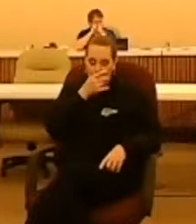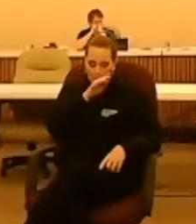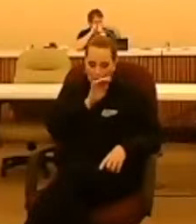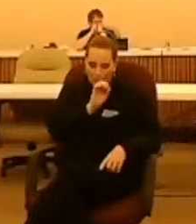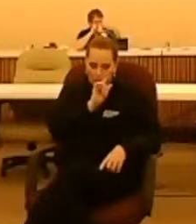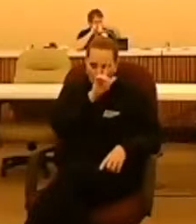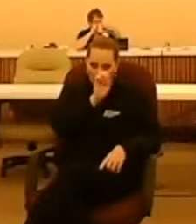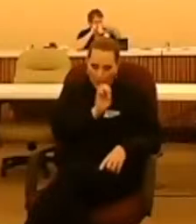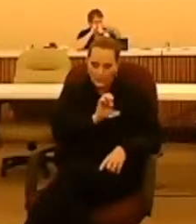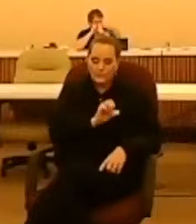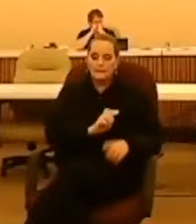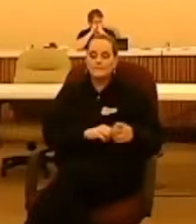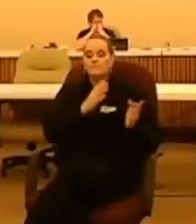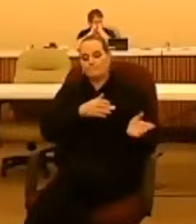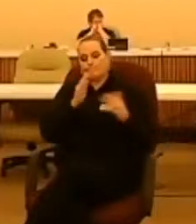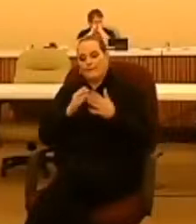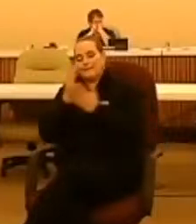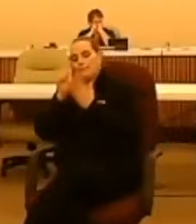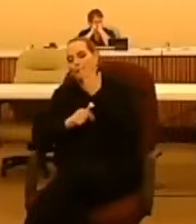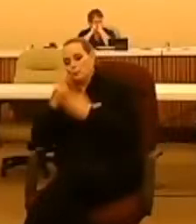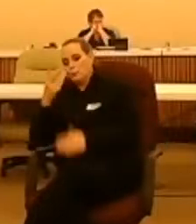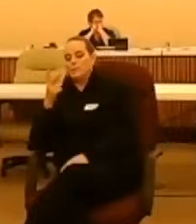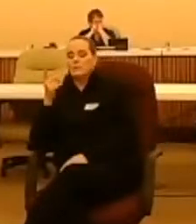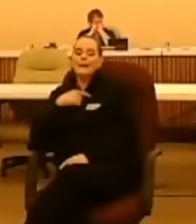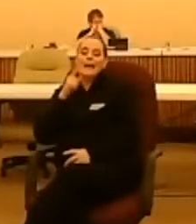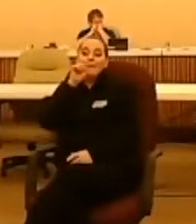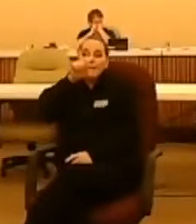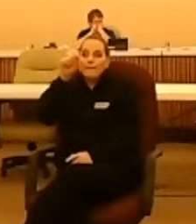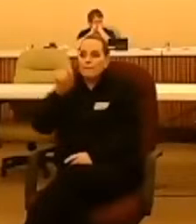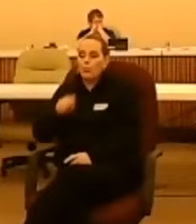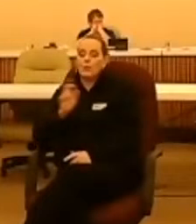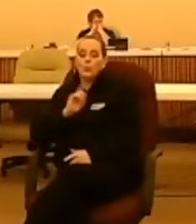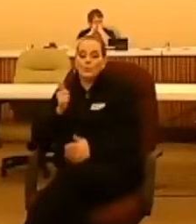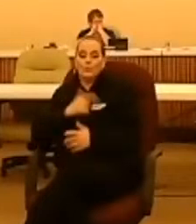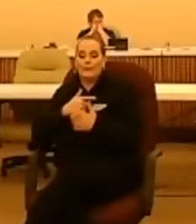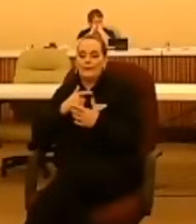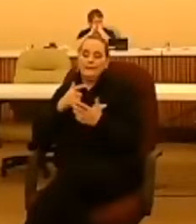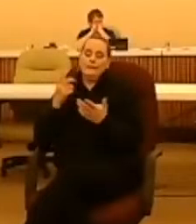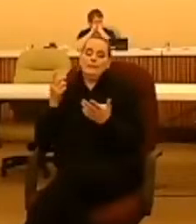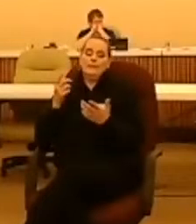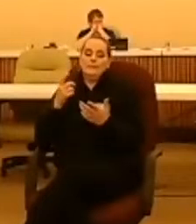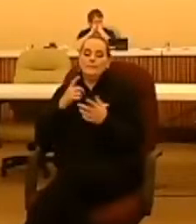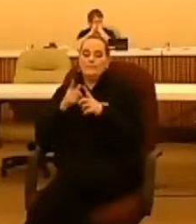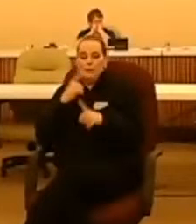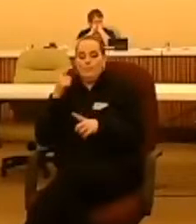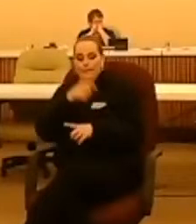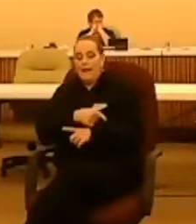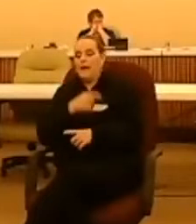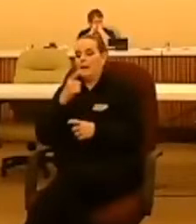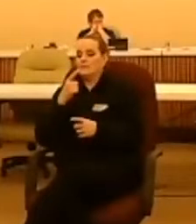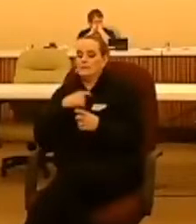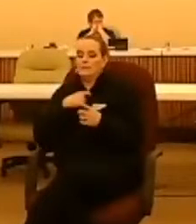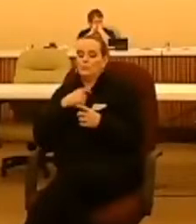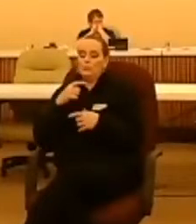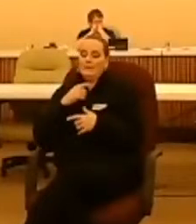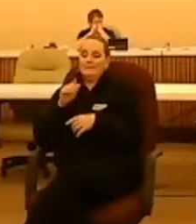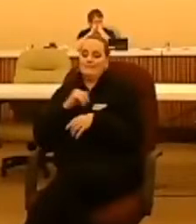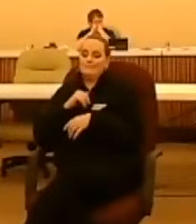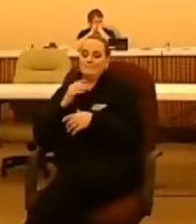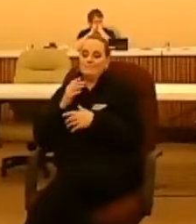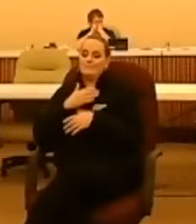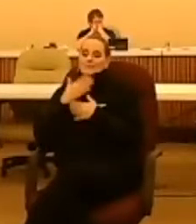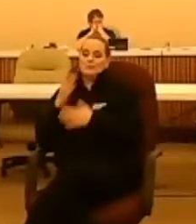If the section 2 was, and therefore we advise, we find based on this and advise the following, section